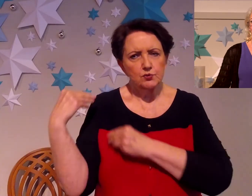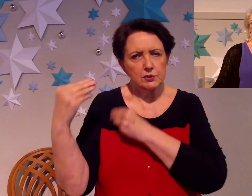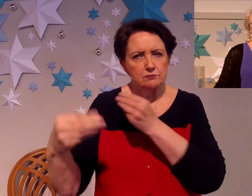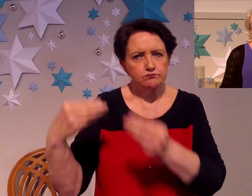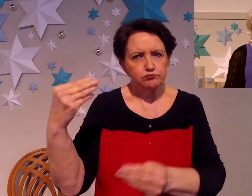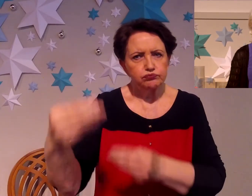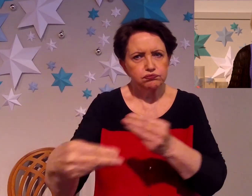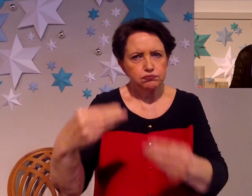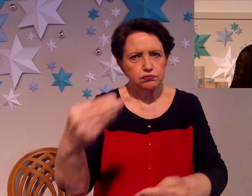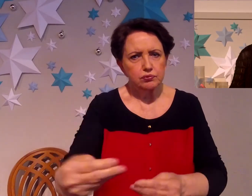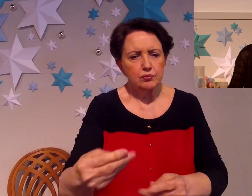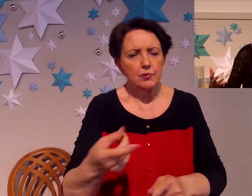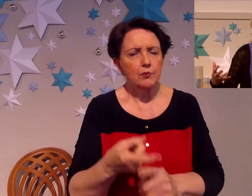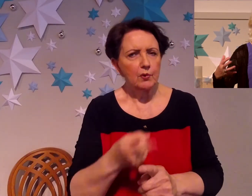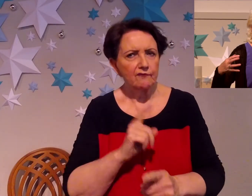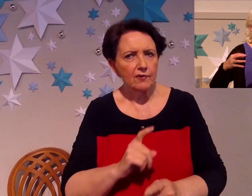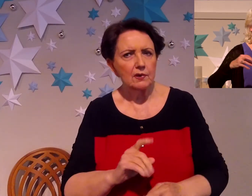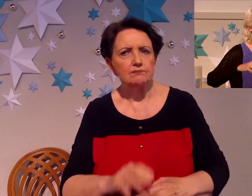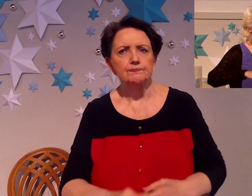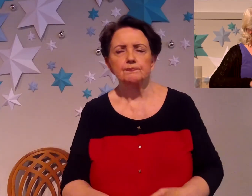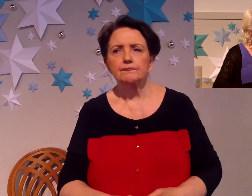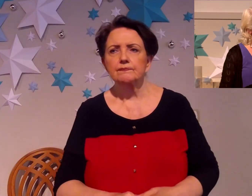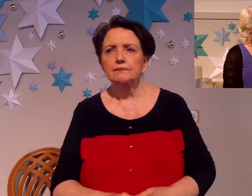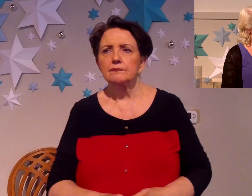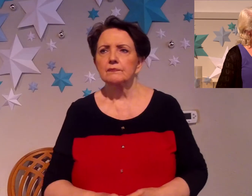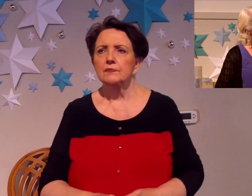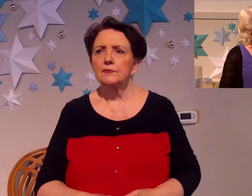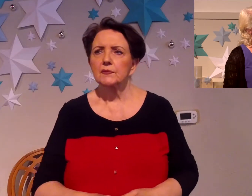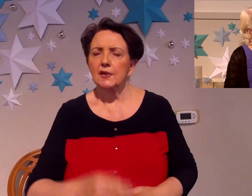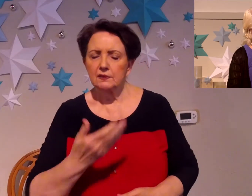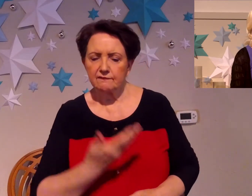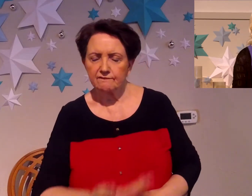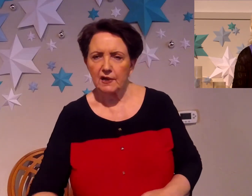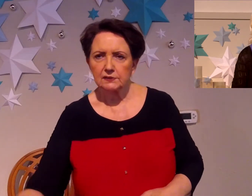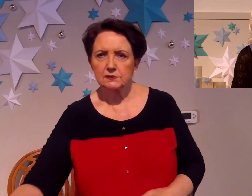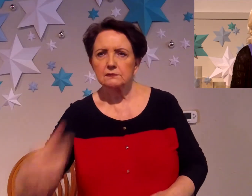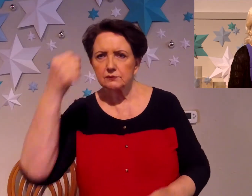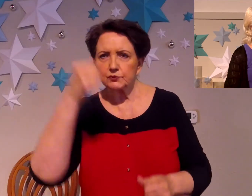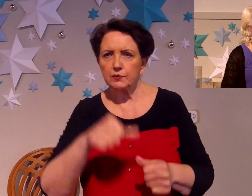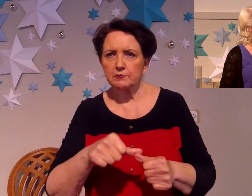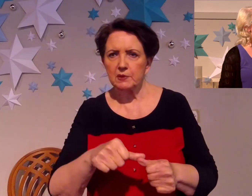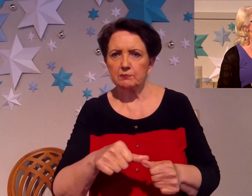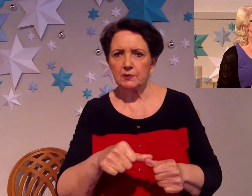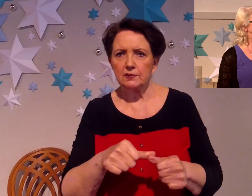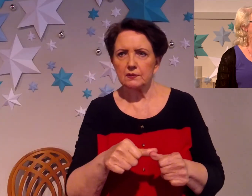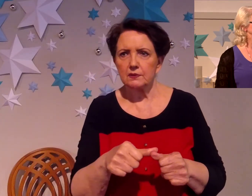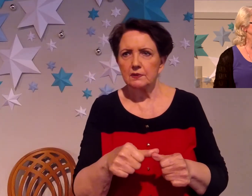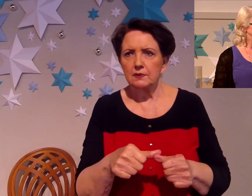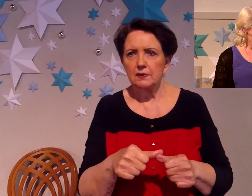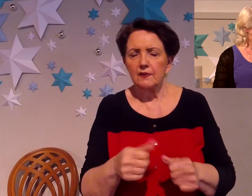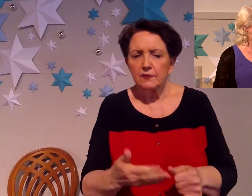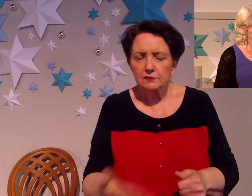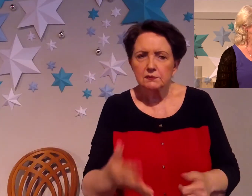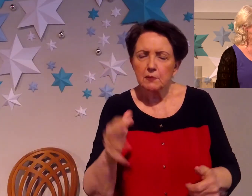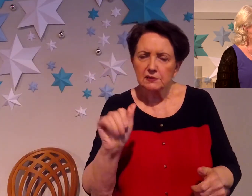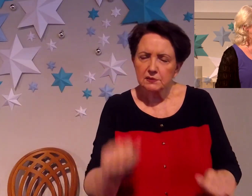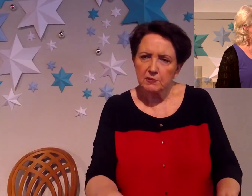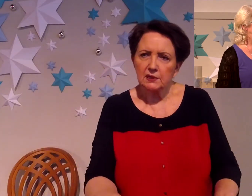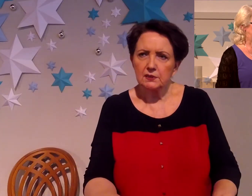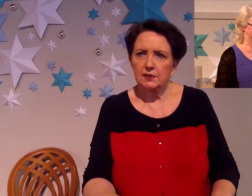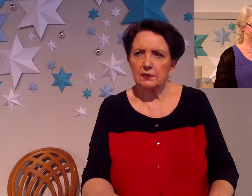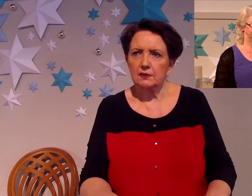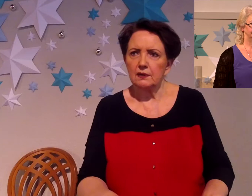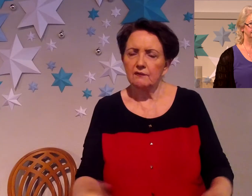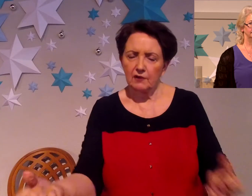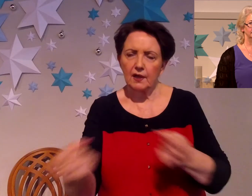come out of, and invite us to remember that there is the possibility